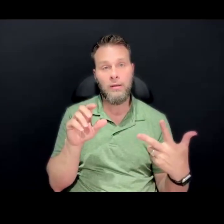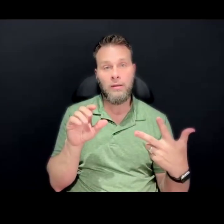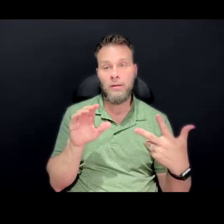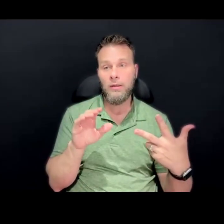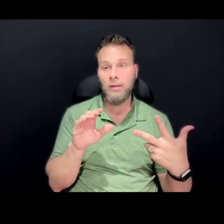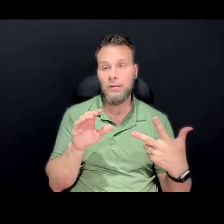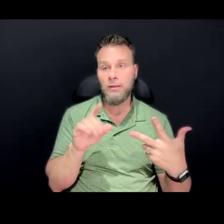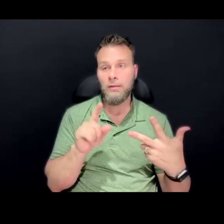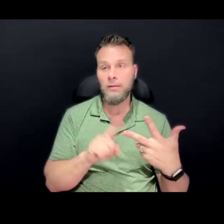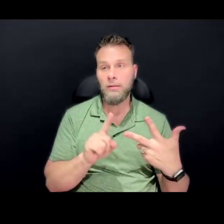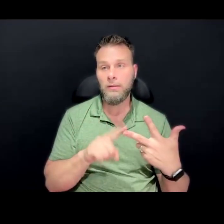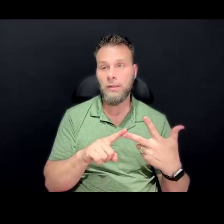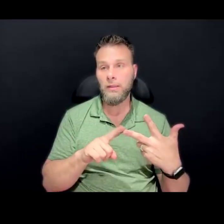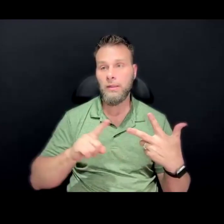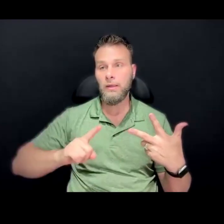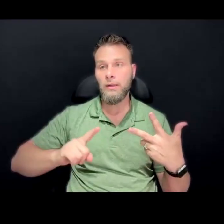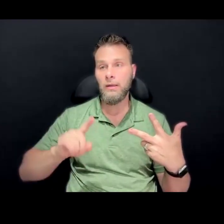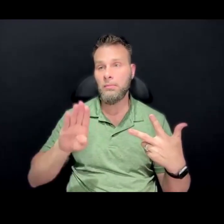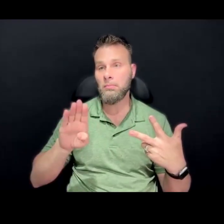are there, you can